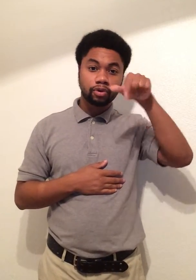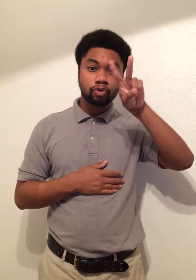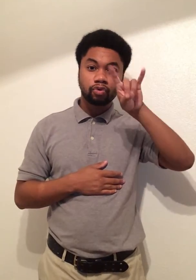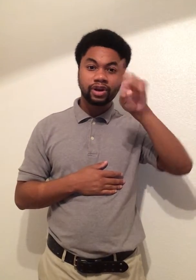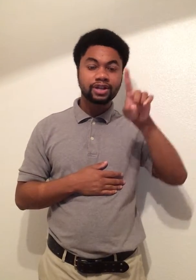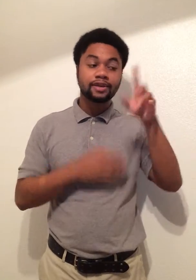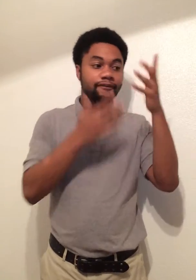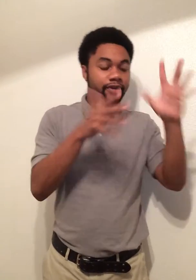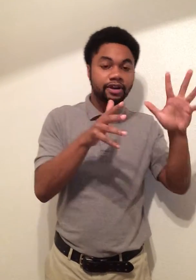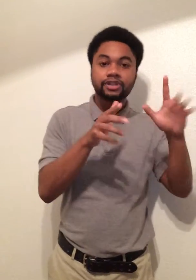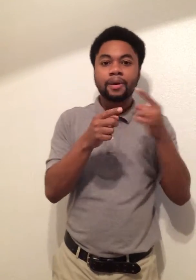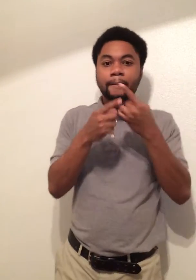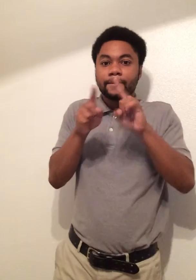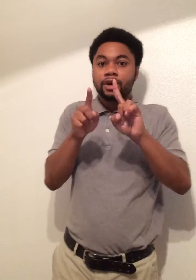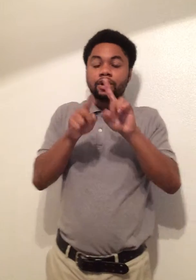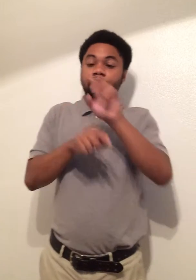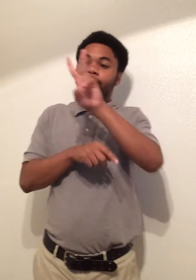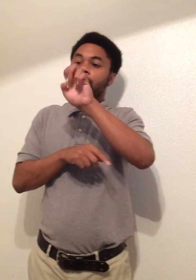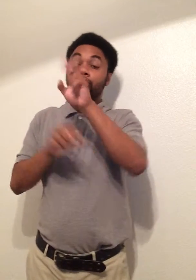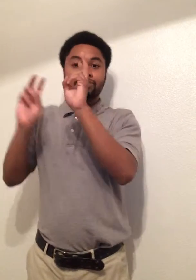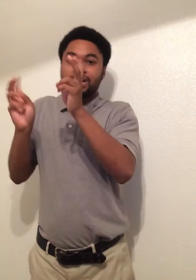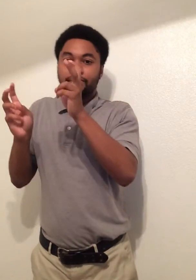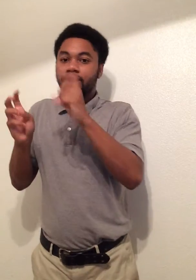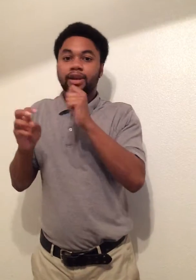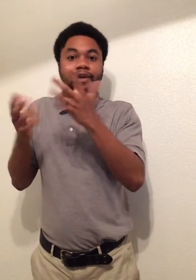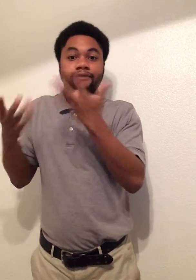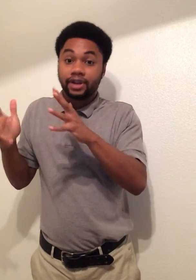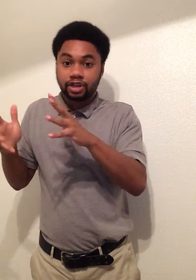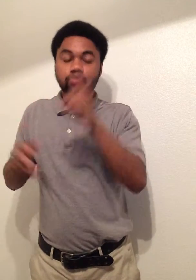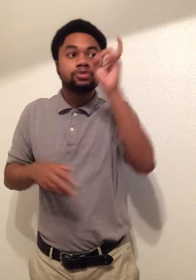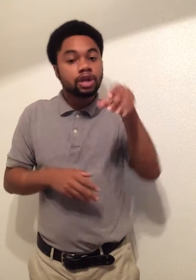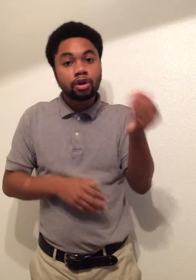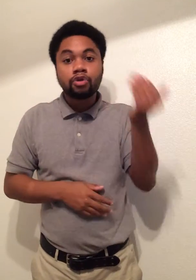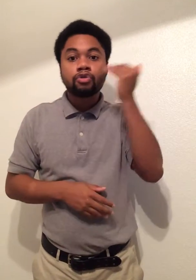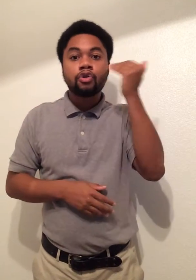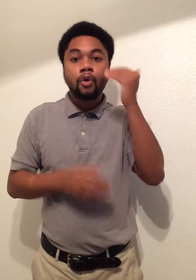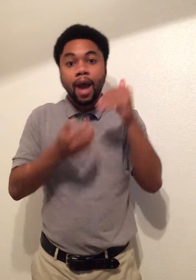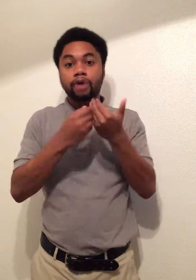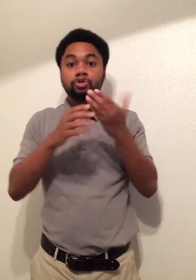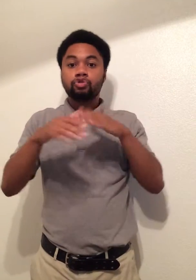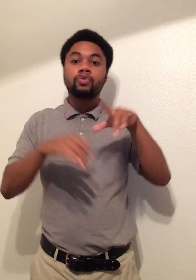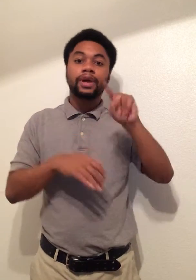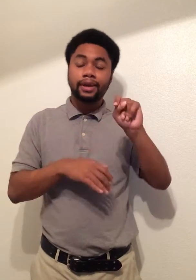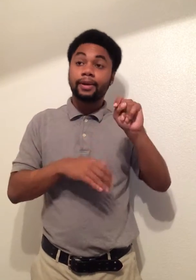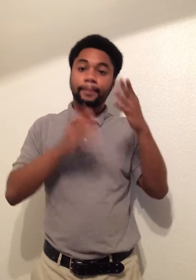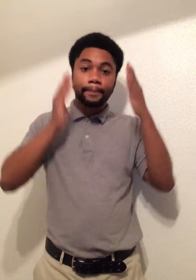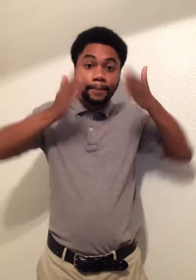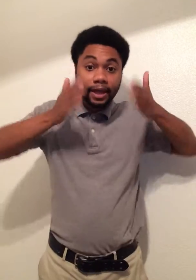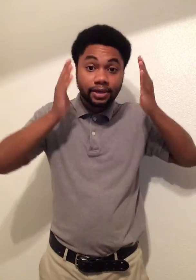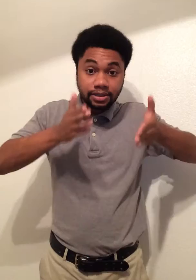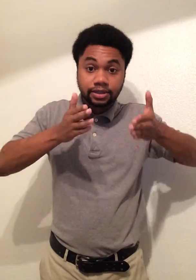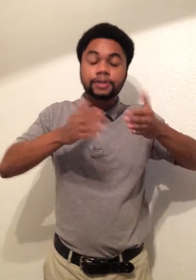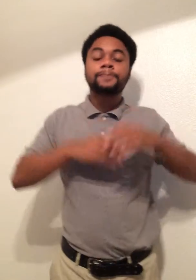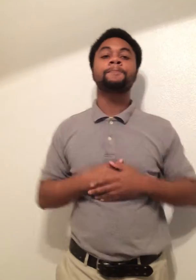volume and things that we're going to add to it. Y'all got to be able to get this. So wake up and pay attention. We put a 1 under to make